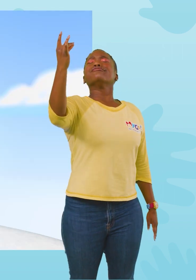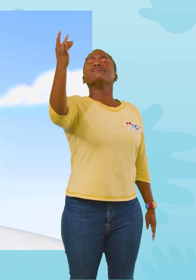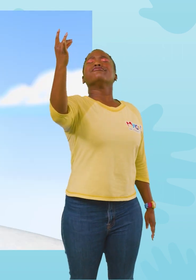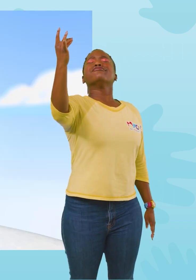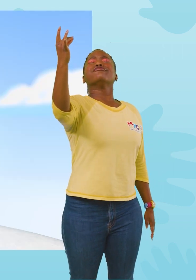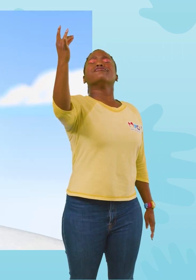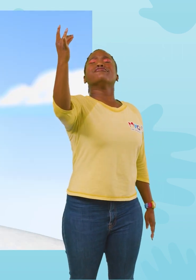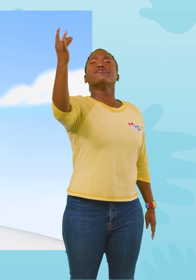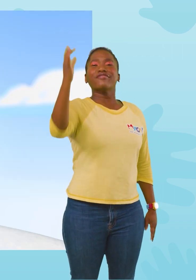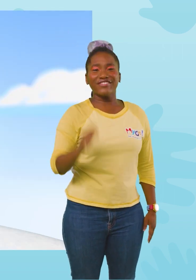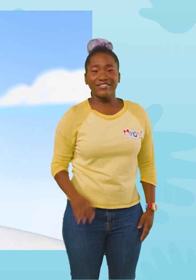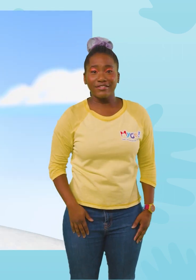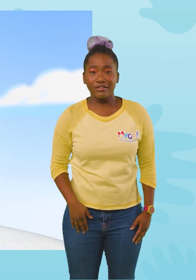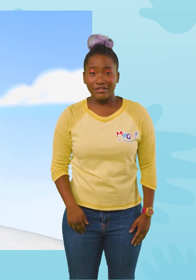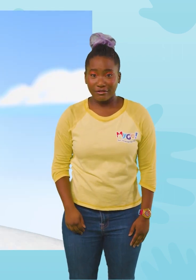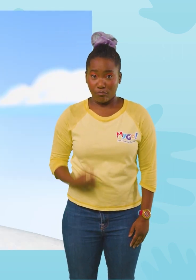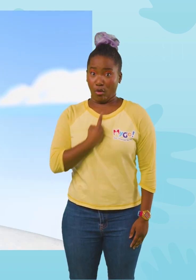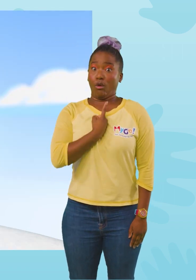delicious.